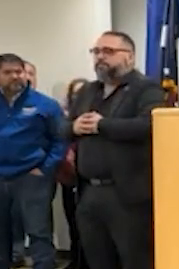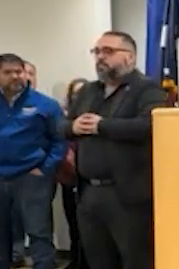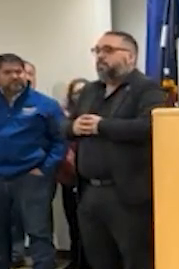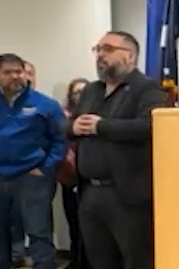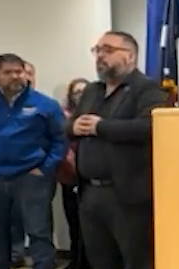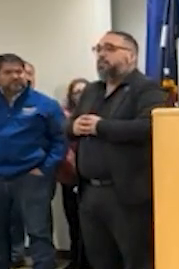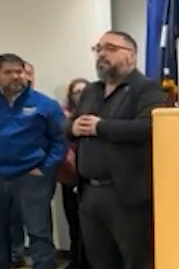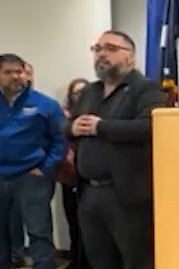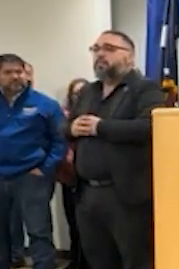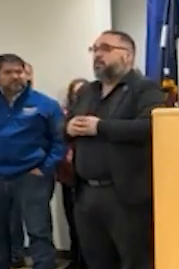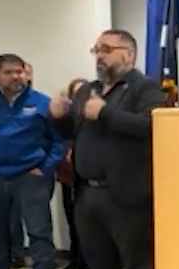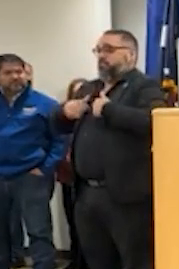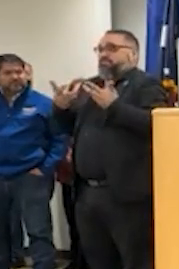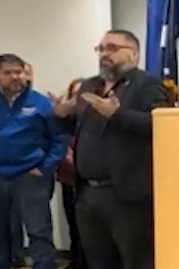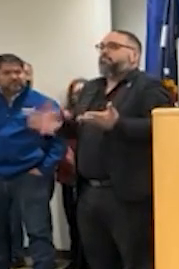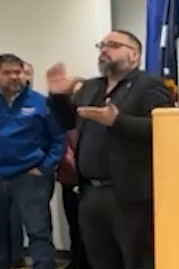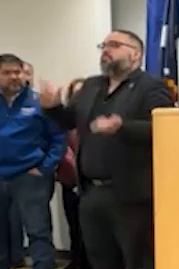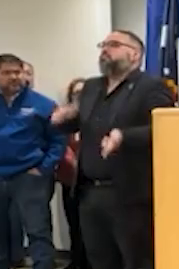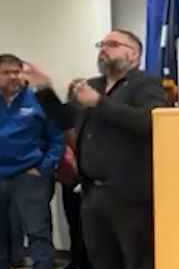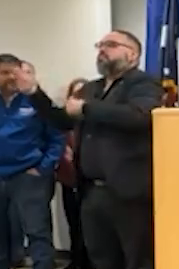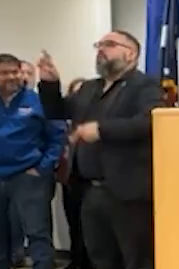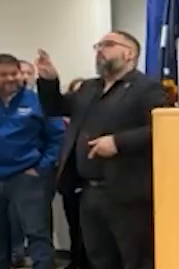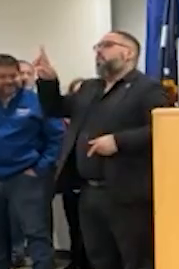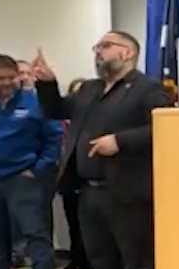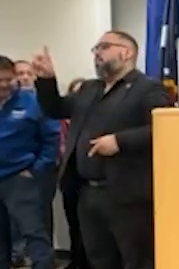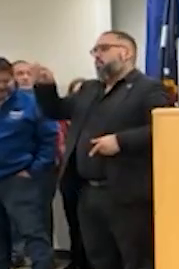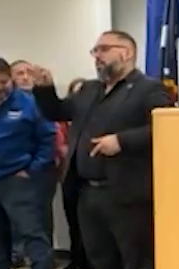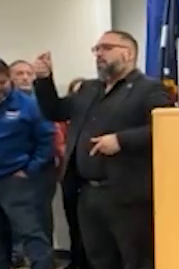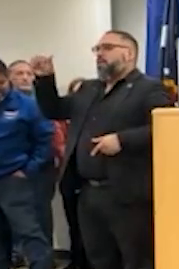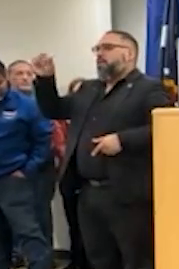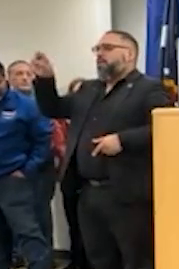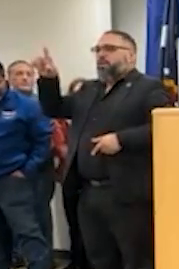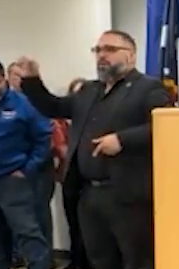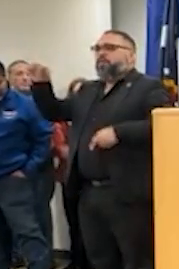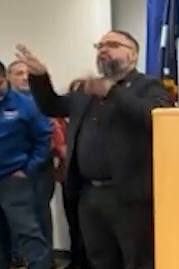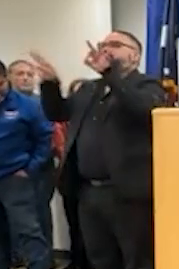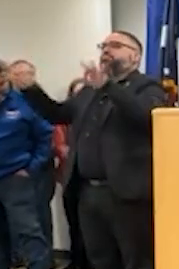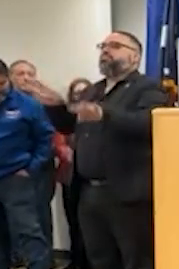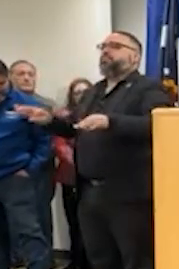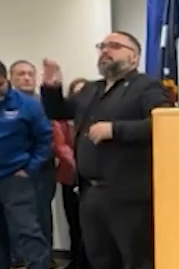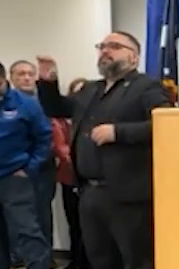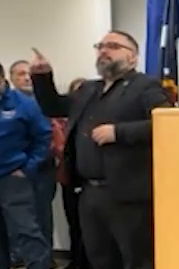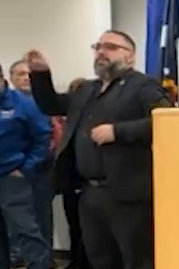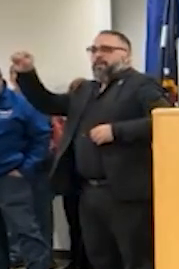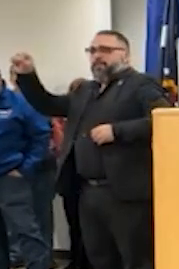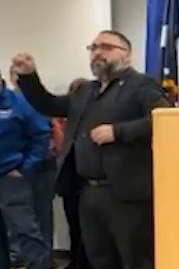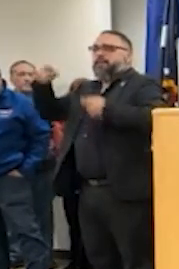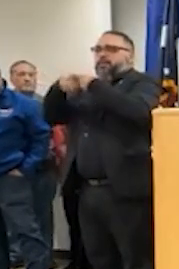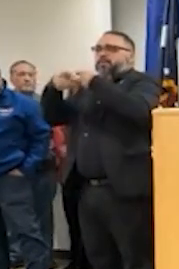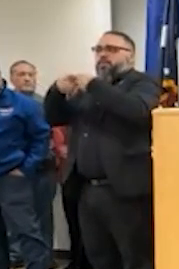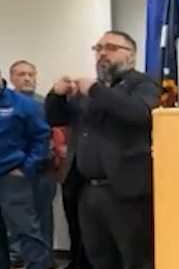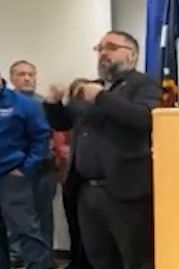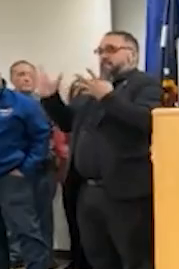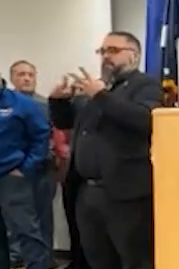high level, I'm going to turn it over to Rudy Garza to kind of give you an update from a CPS perspective, and then we'll hear from